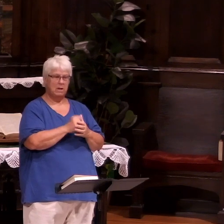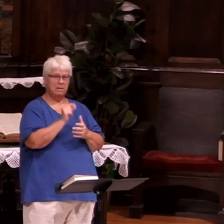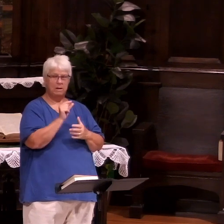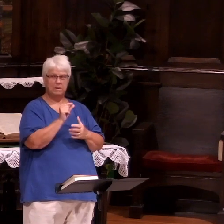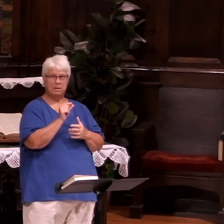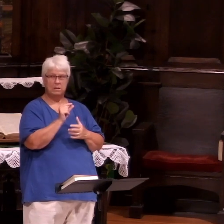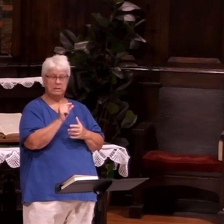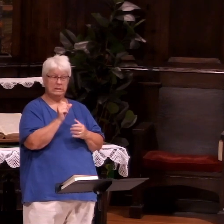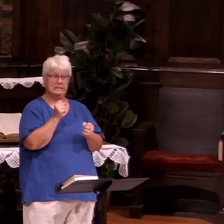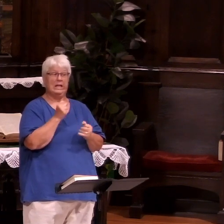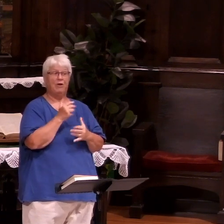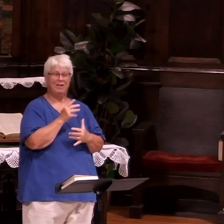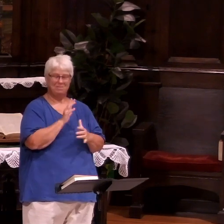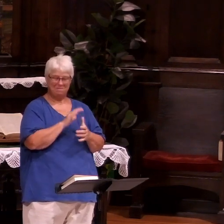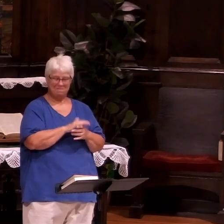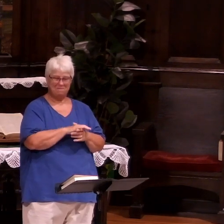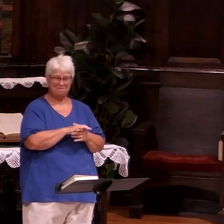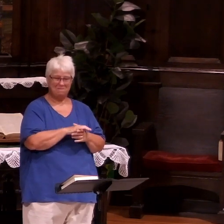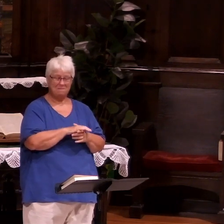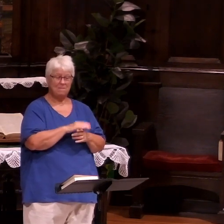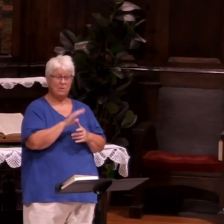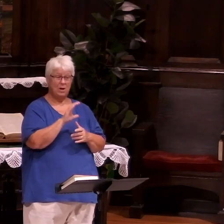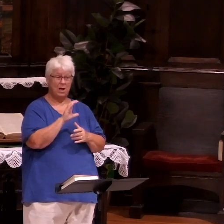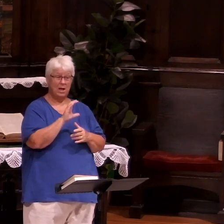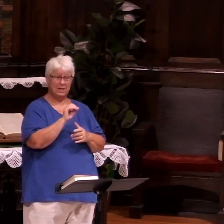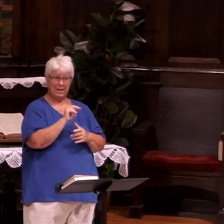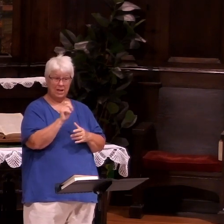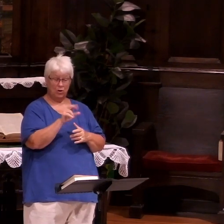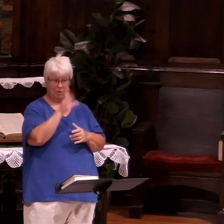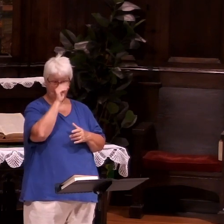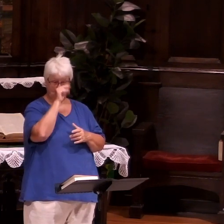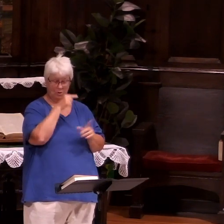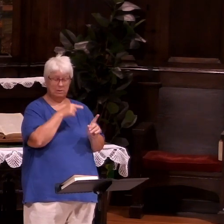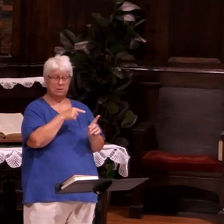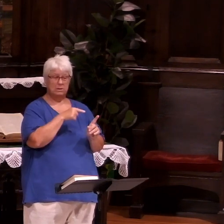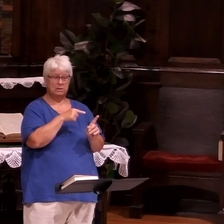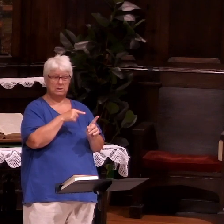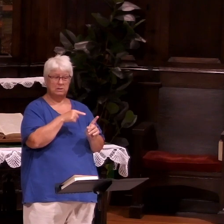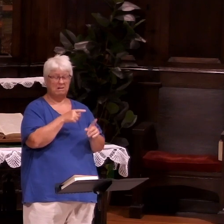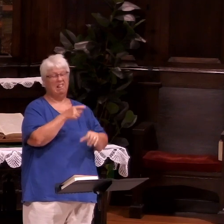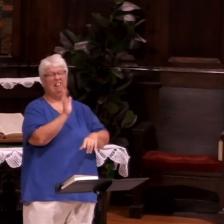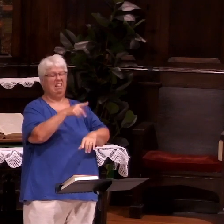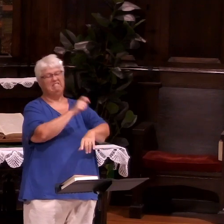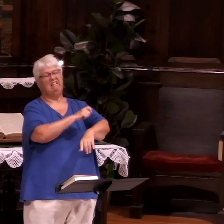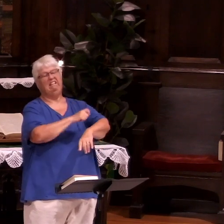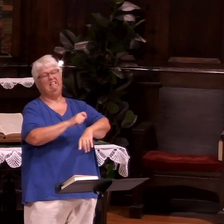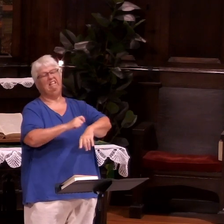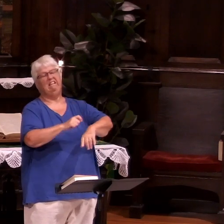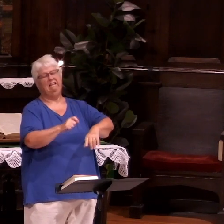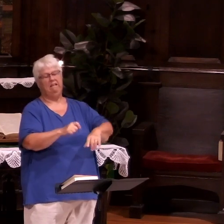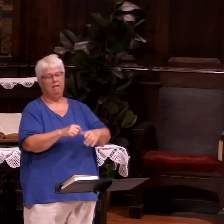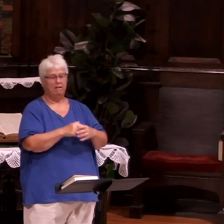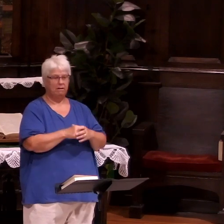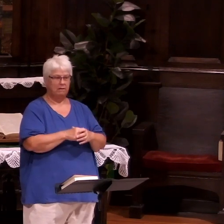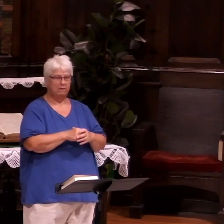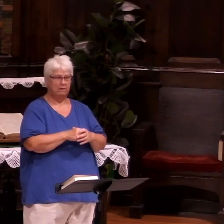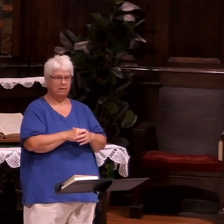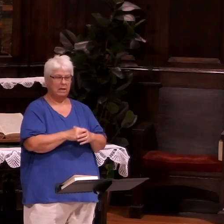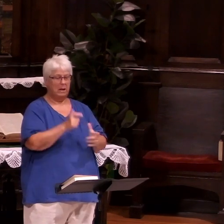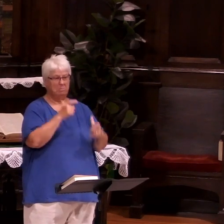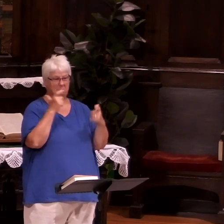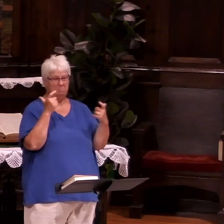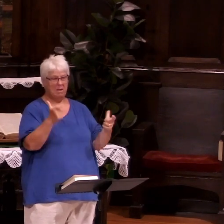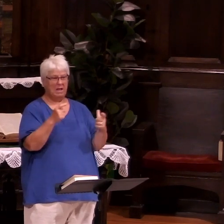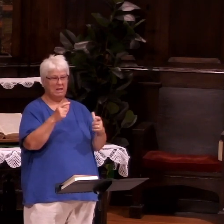little scary. So Connor, in jest, signs Evan's cast in